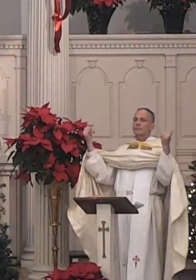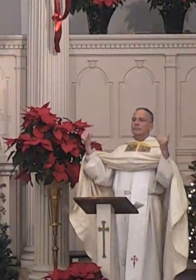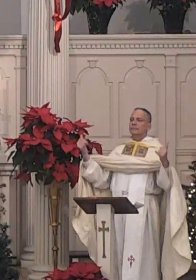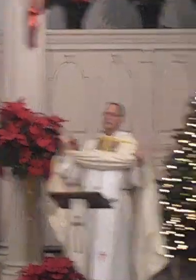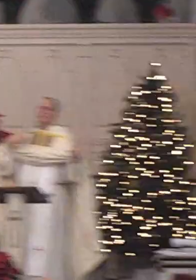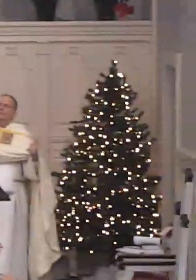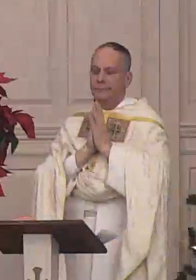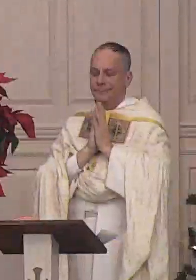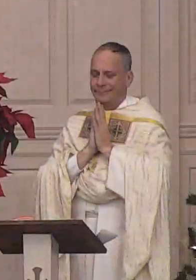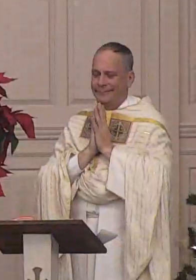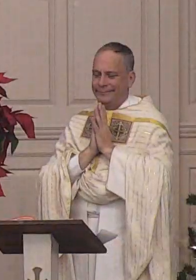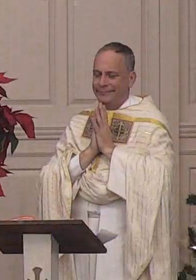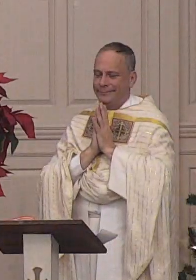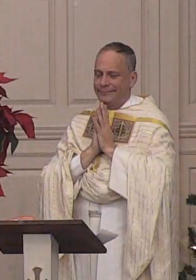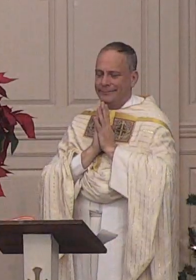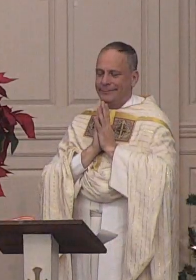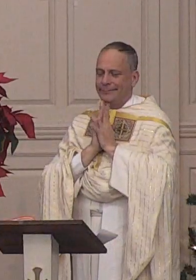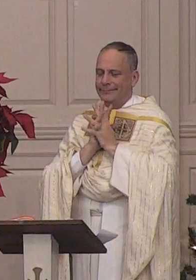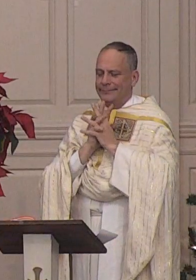Let us pray.